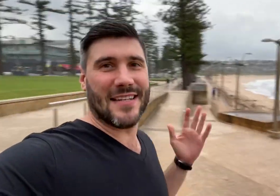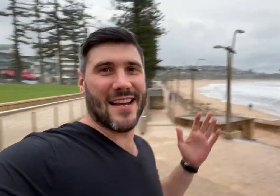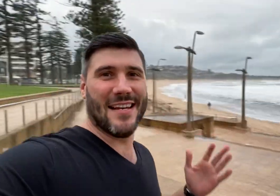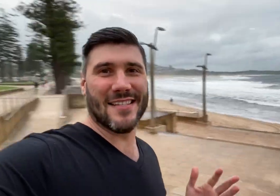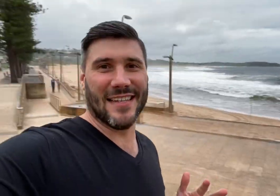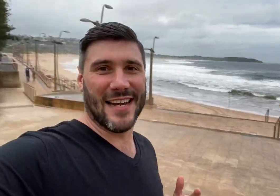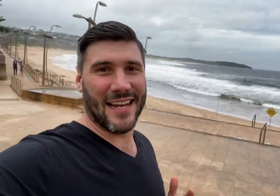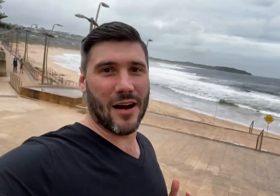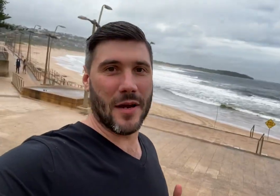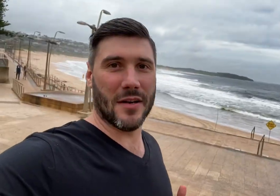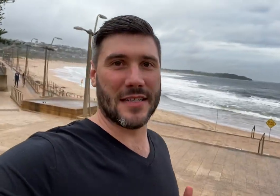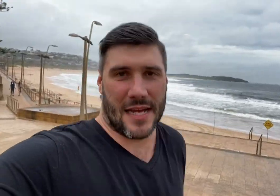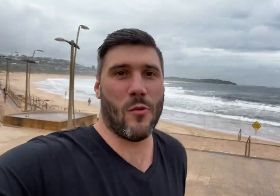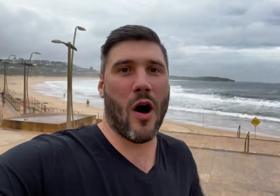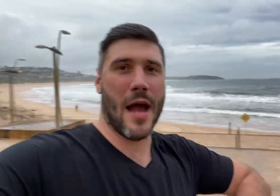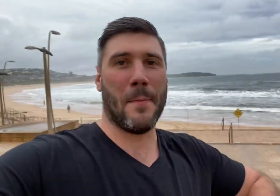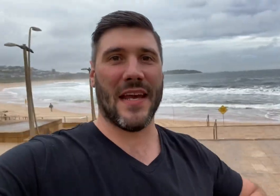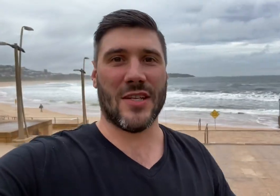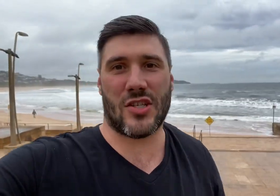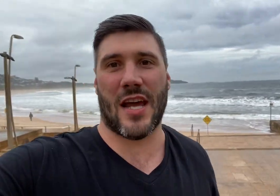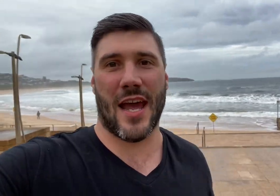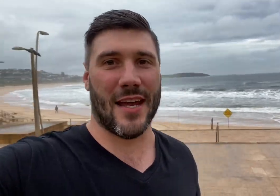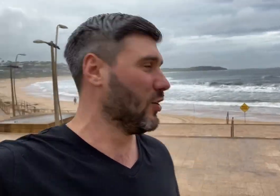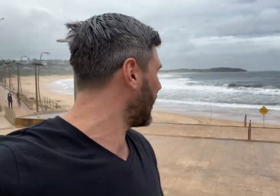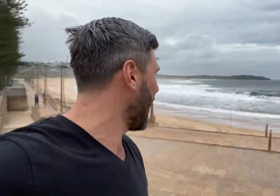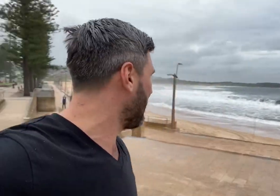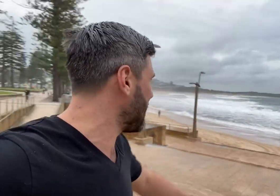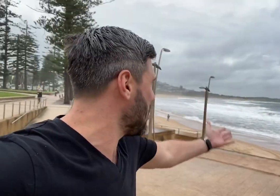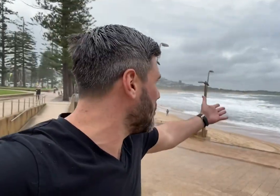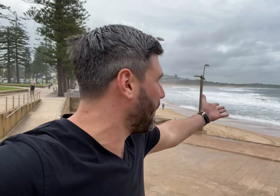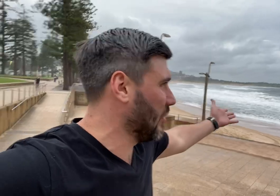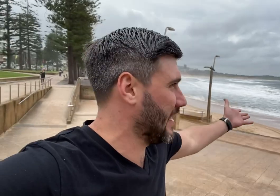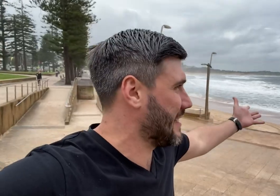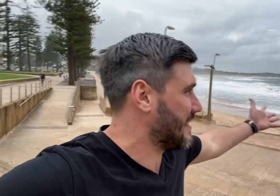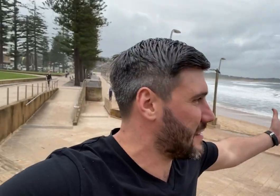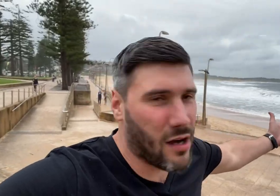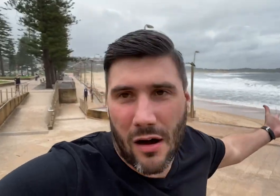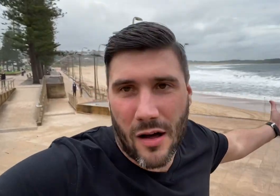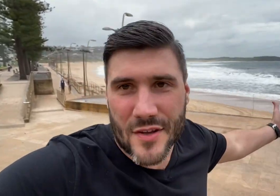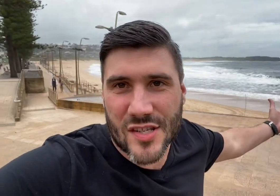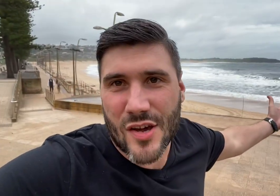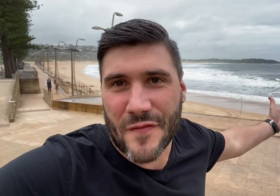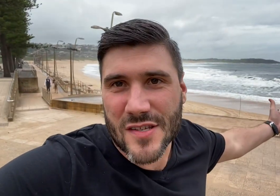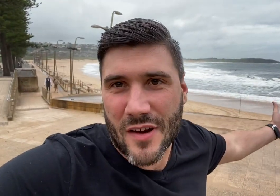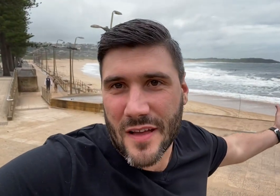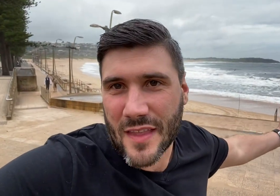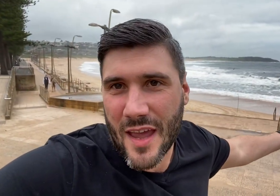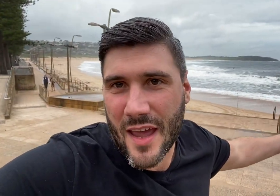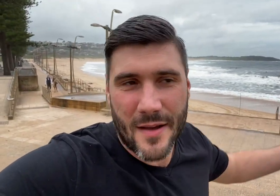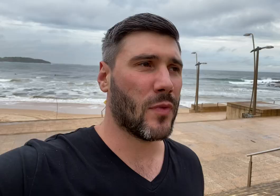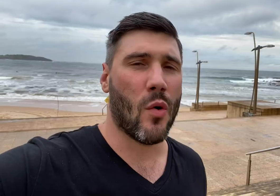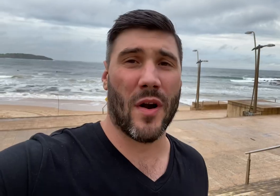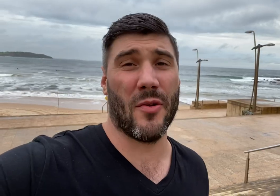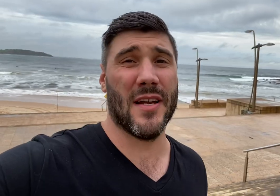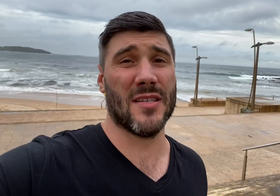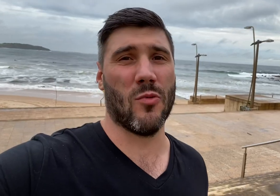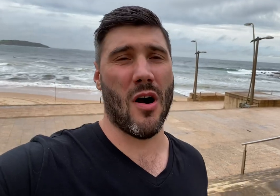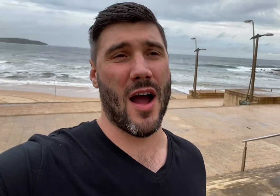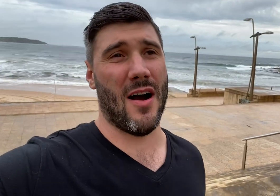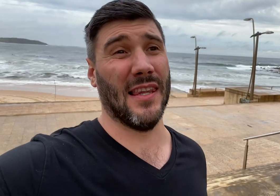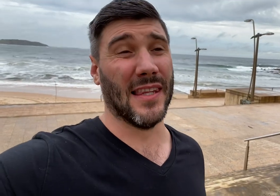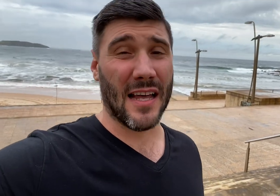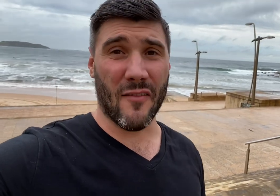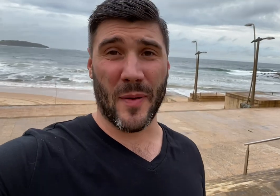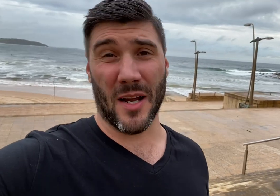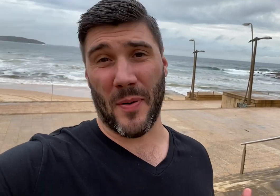I've made it down here to Sydney. I'm here at DY Beach and look at how beautiful it is. Oh, the surfers are out there. One of the reasons